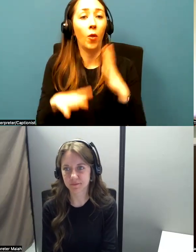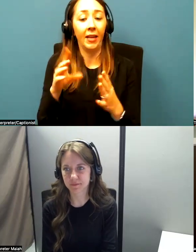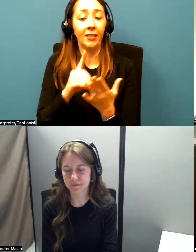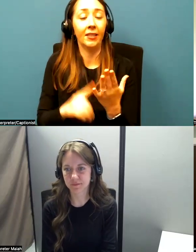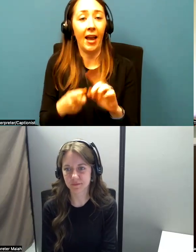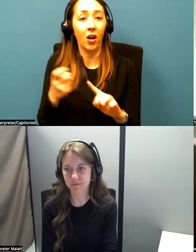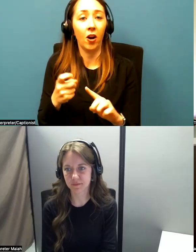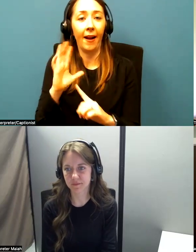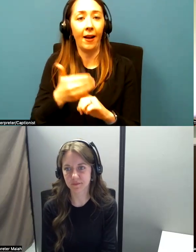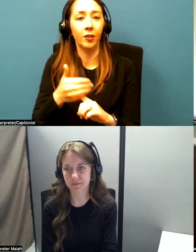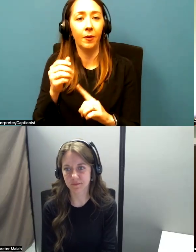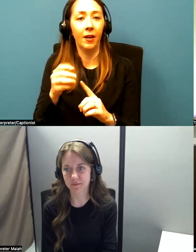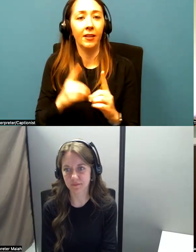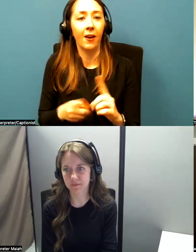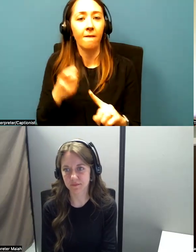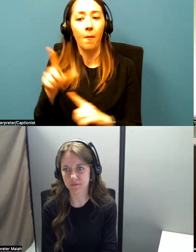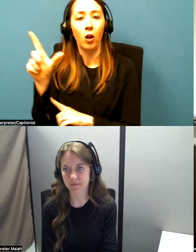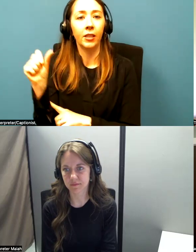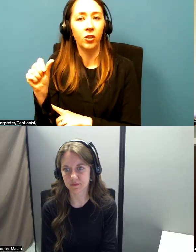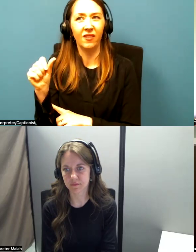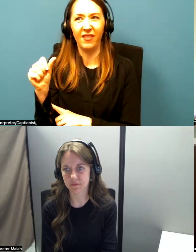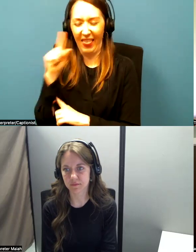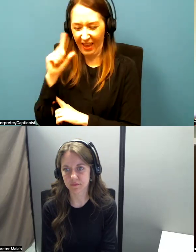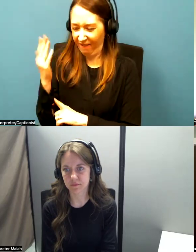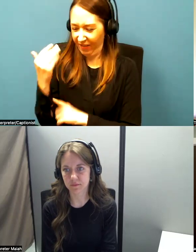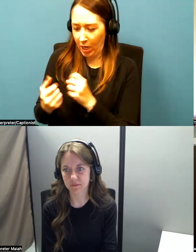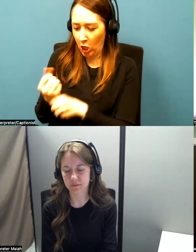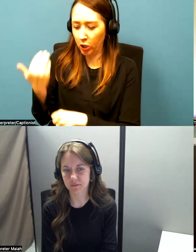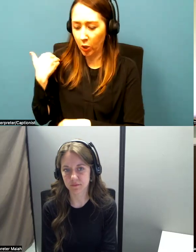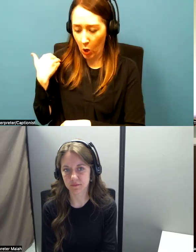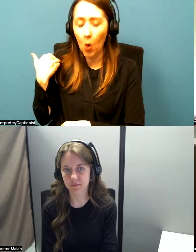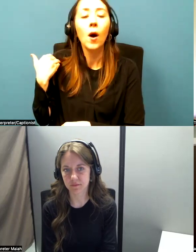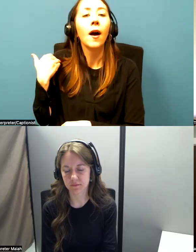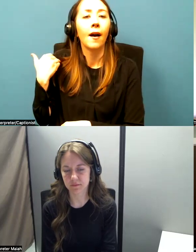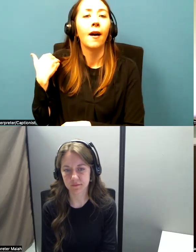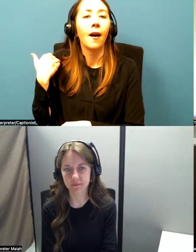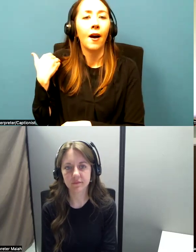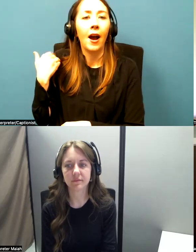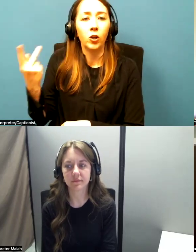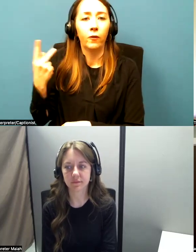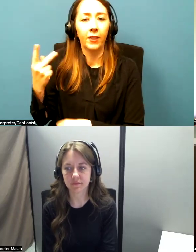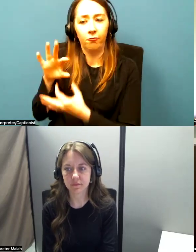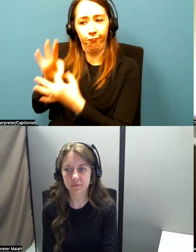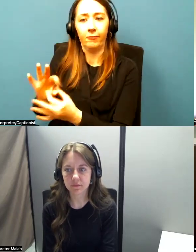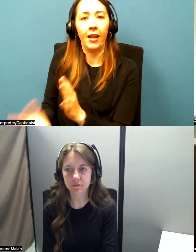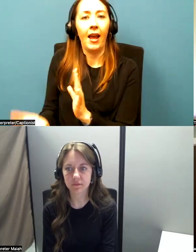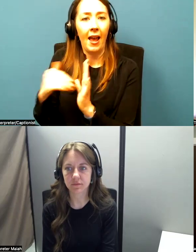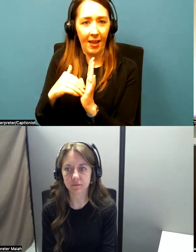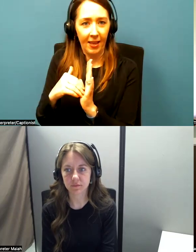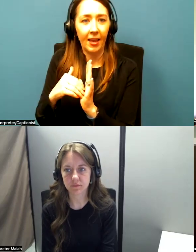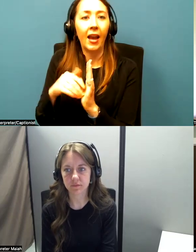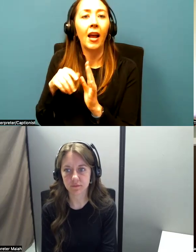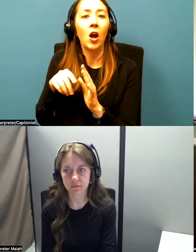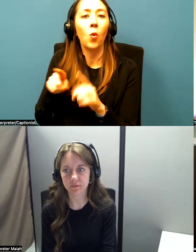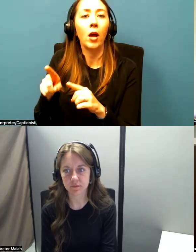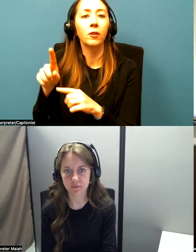costume designer in Los Angeles 15 years ago, and then reconnected with her when I was directing on The